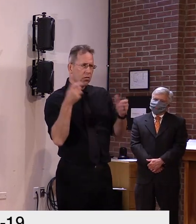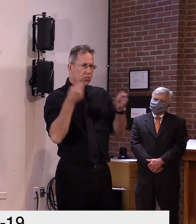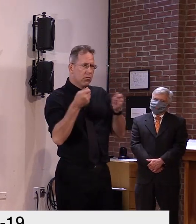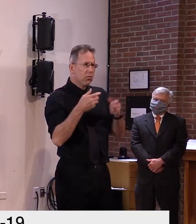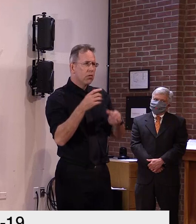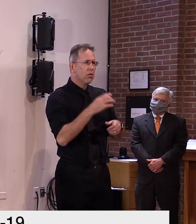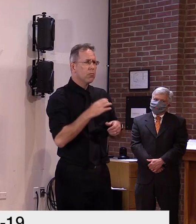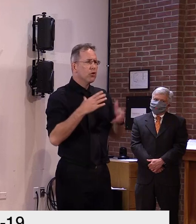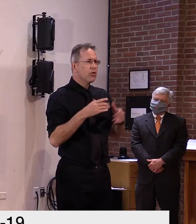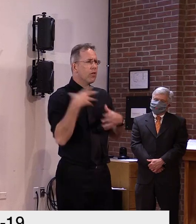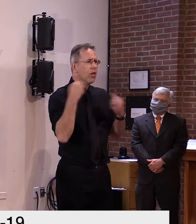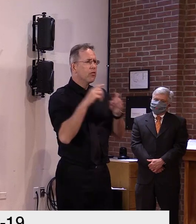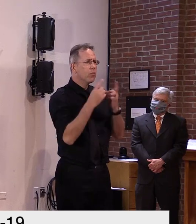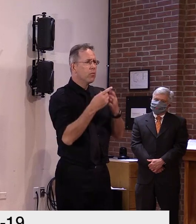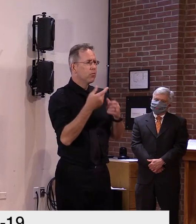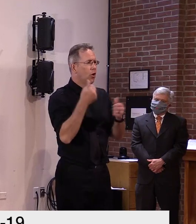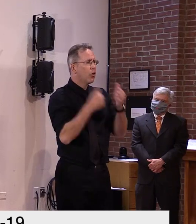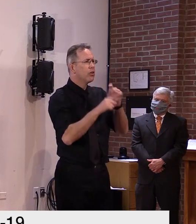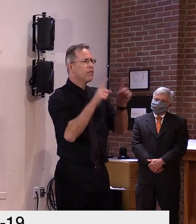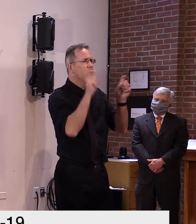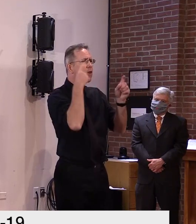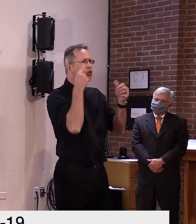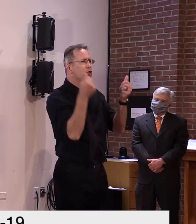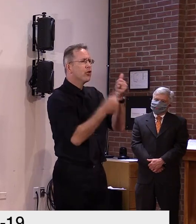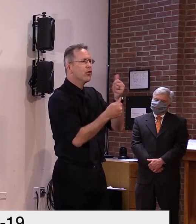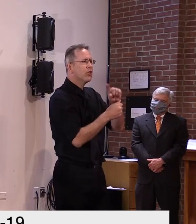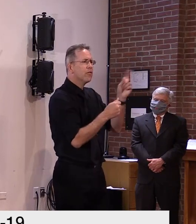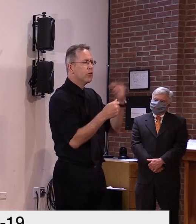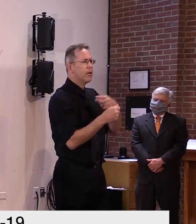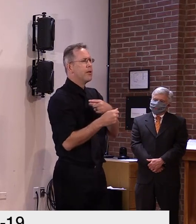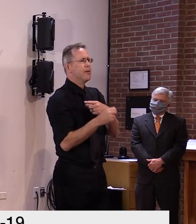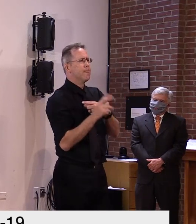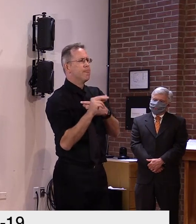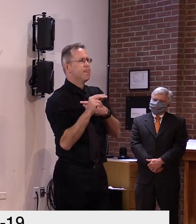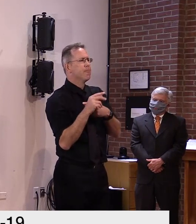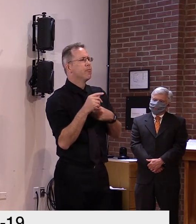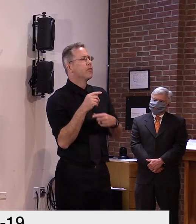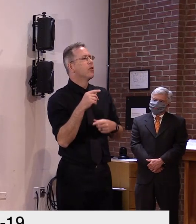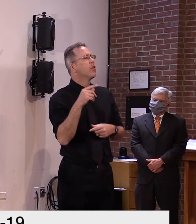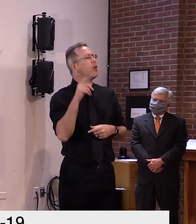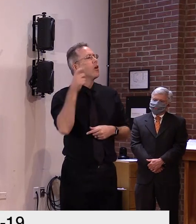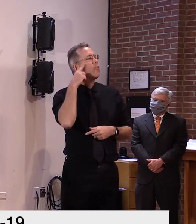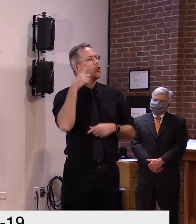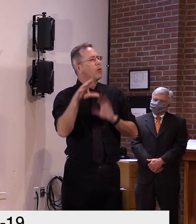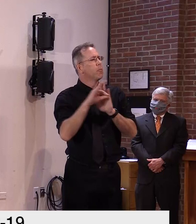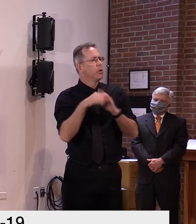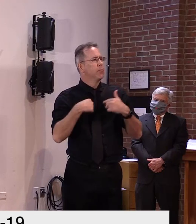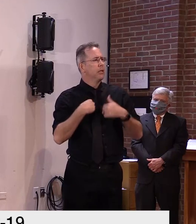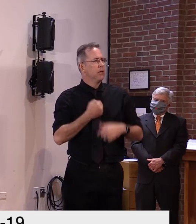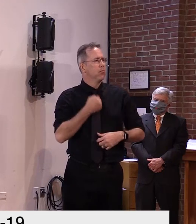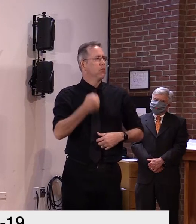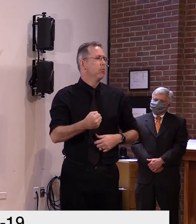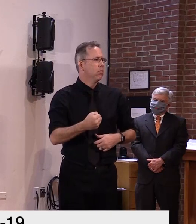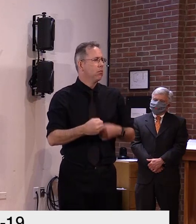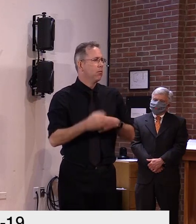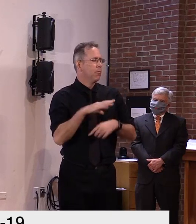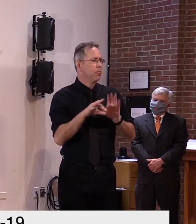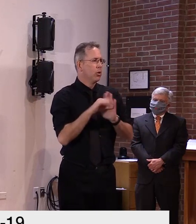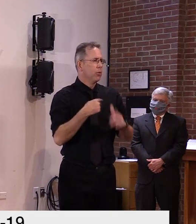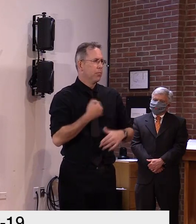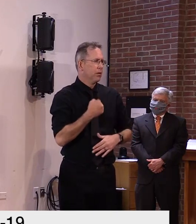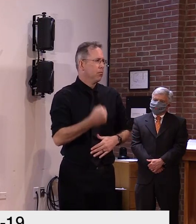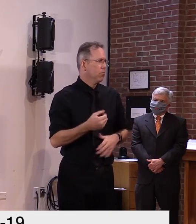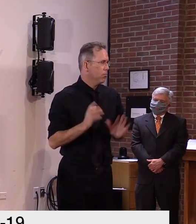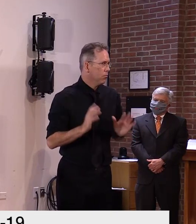Okay. I had a question from a viewer who saw you on WCAX, said that